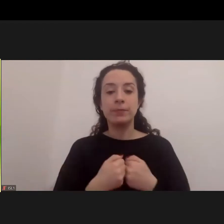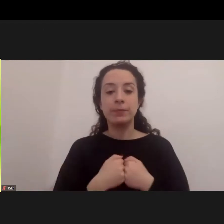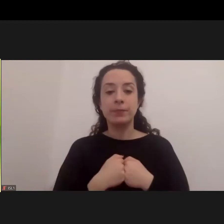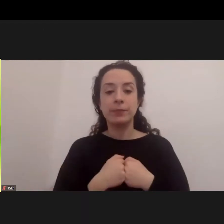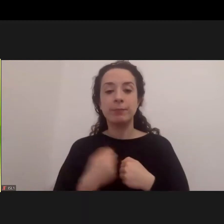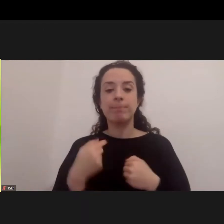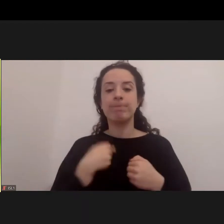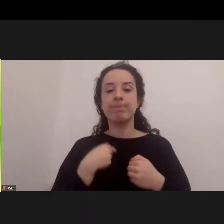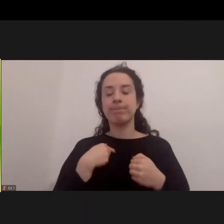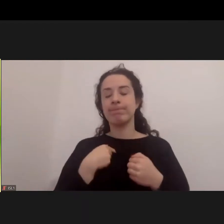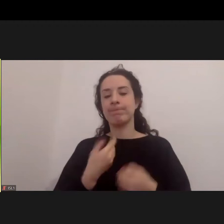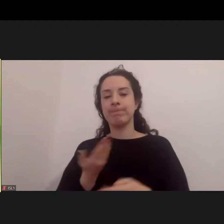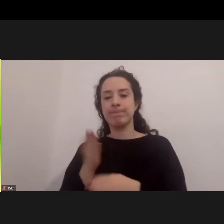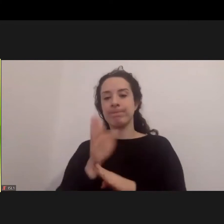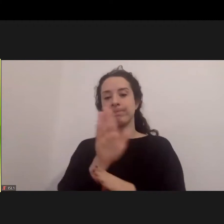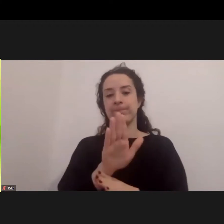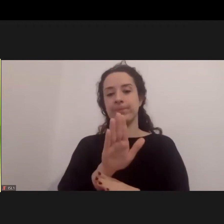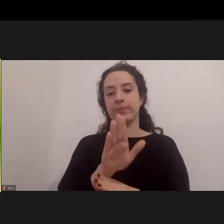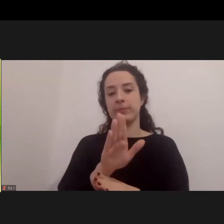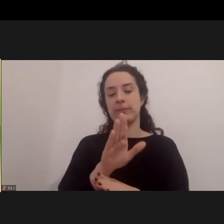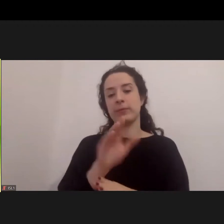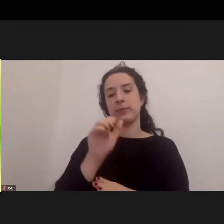introduce to Sara Bonbiardelli.